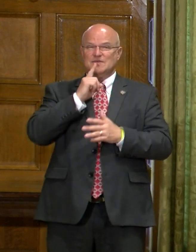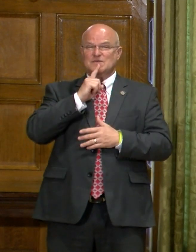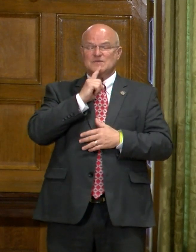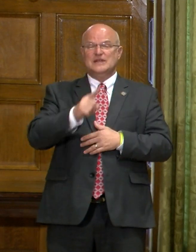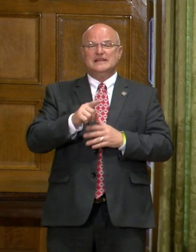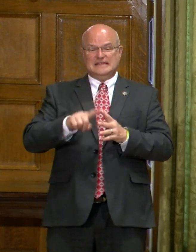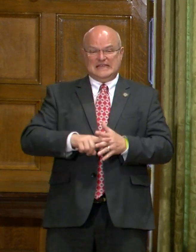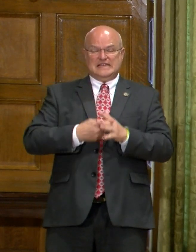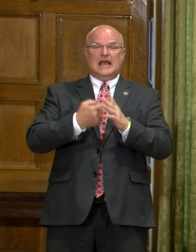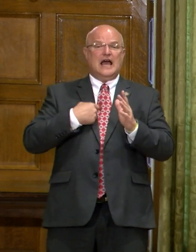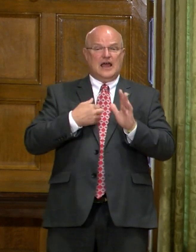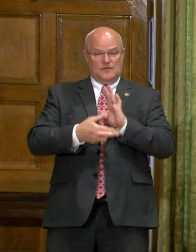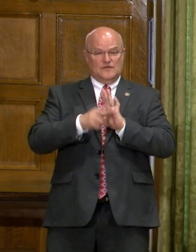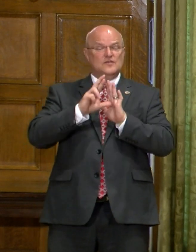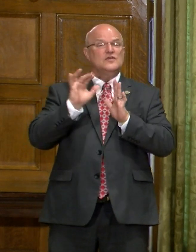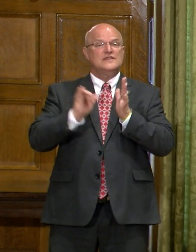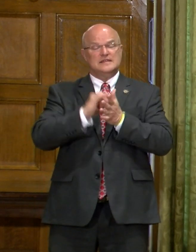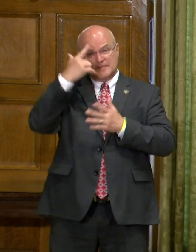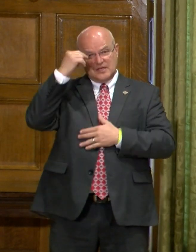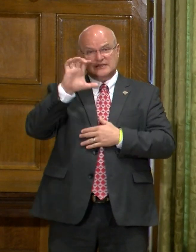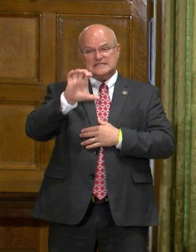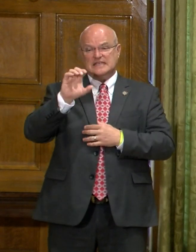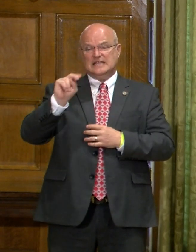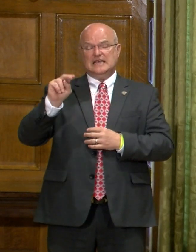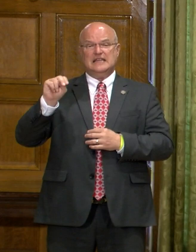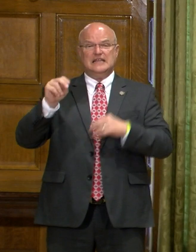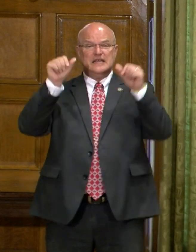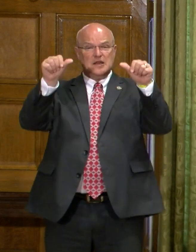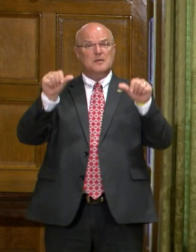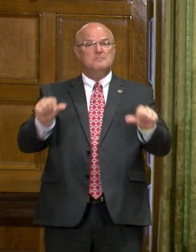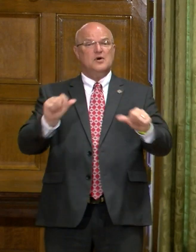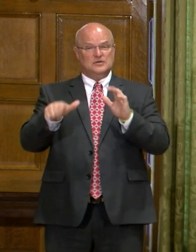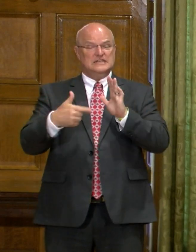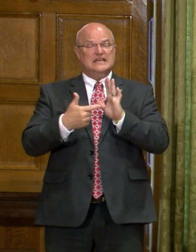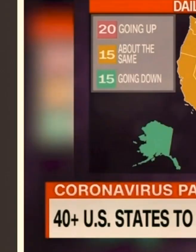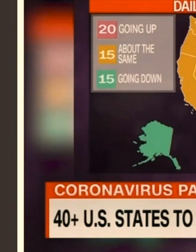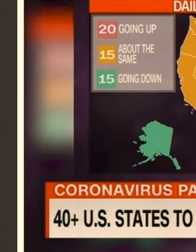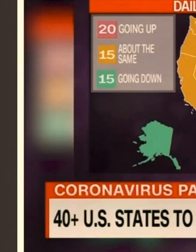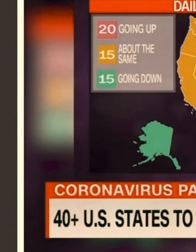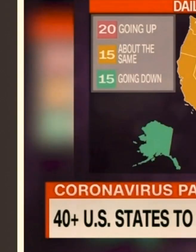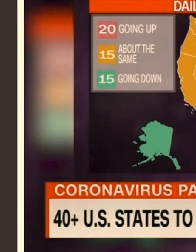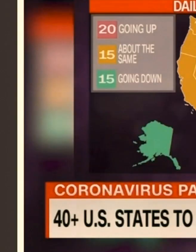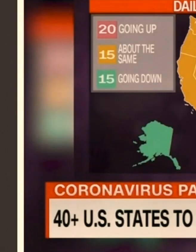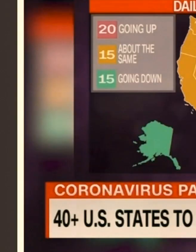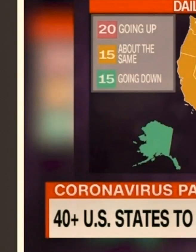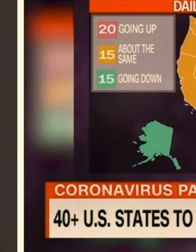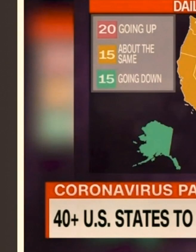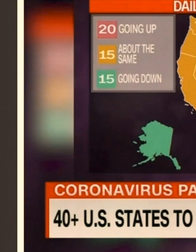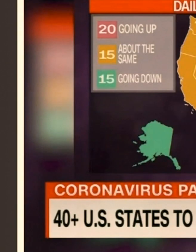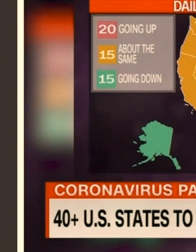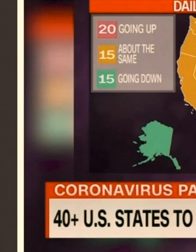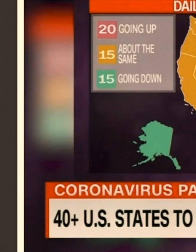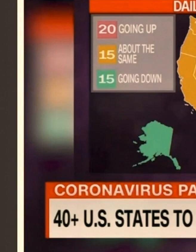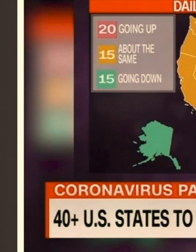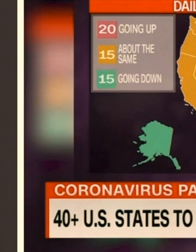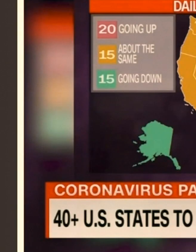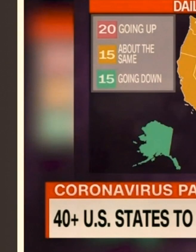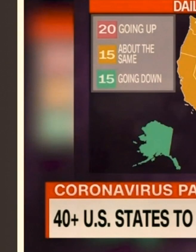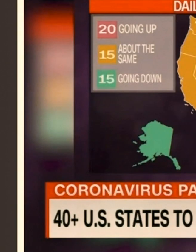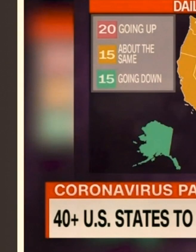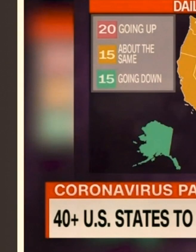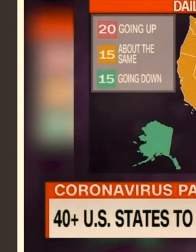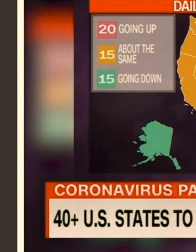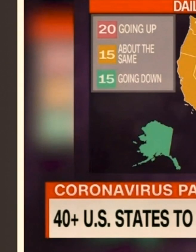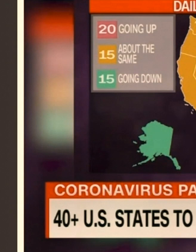really initiated, our review of this, because CNN posted this snapshot, and this went for the past